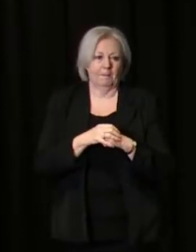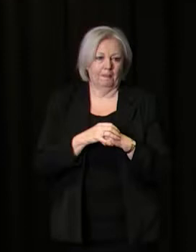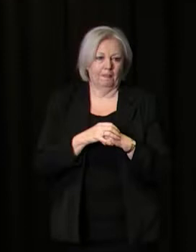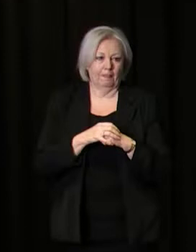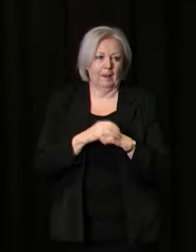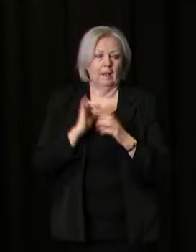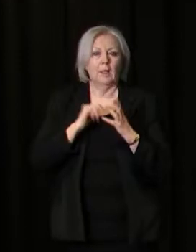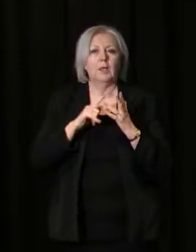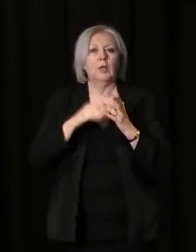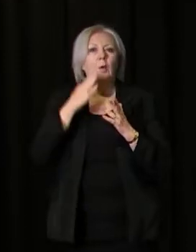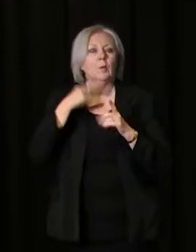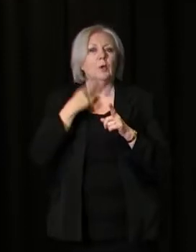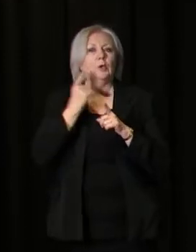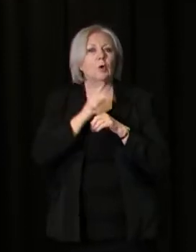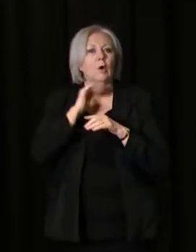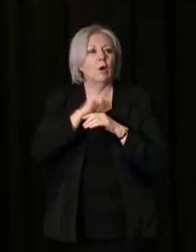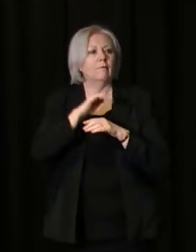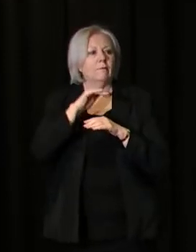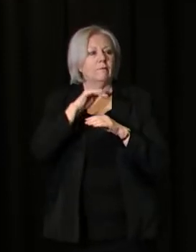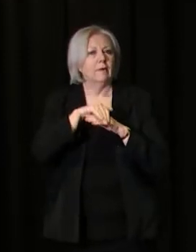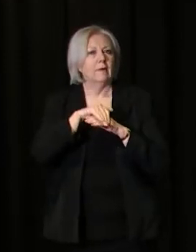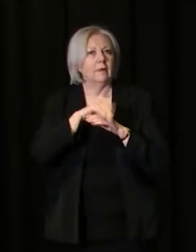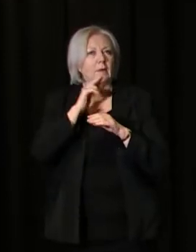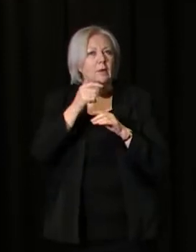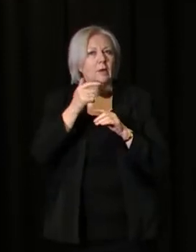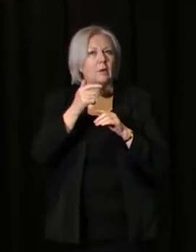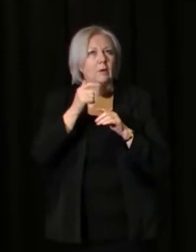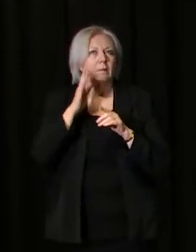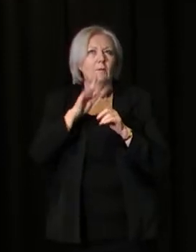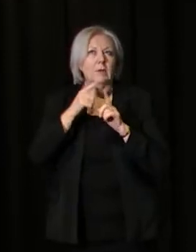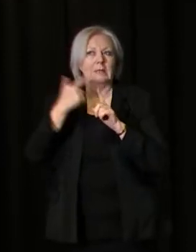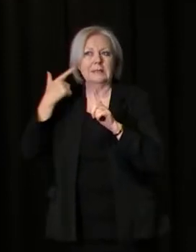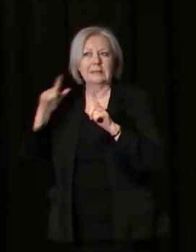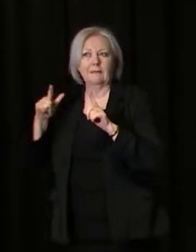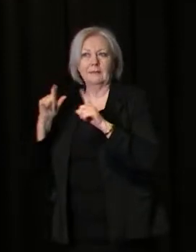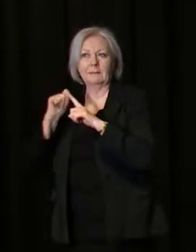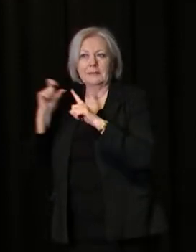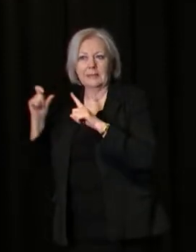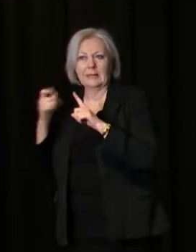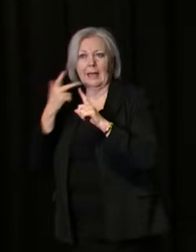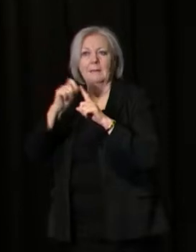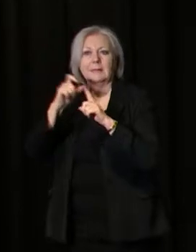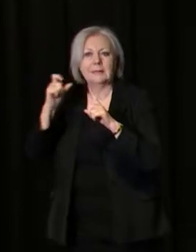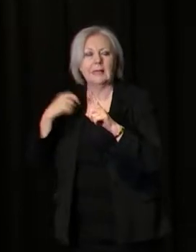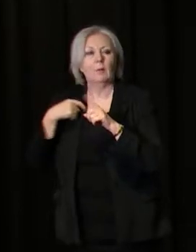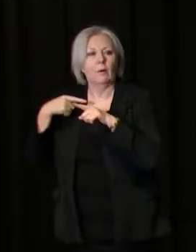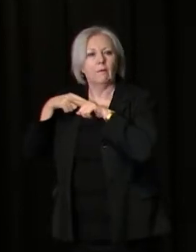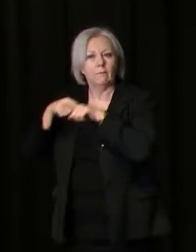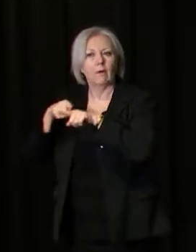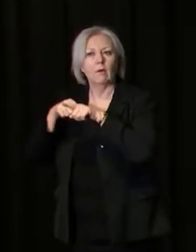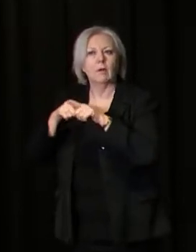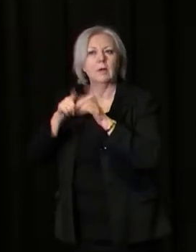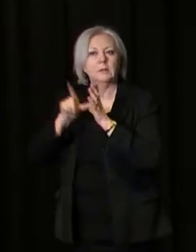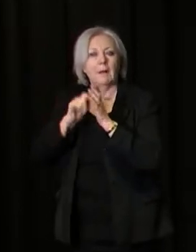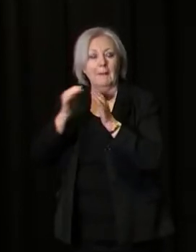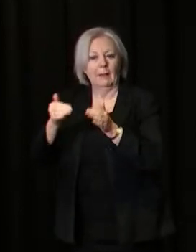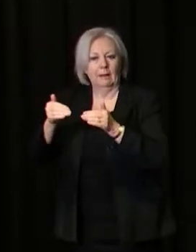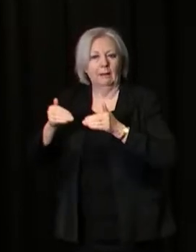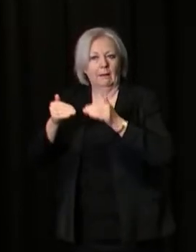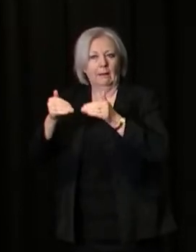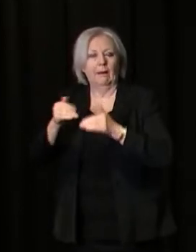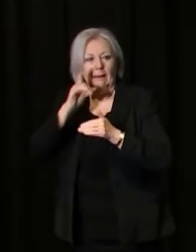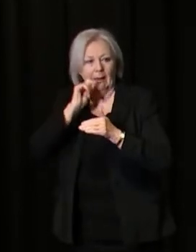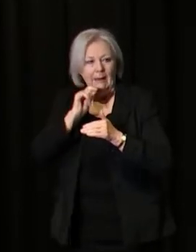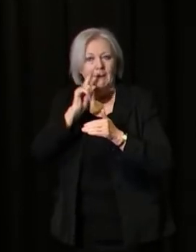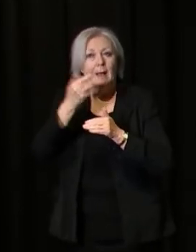date may not be as movable as 80 and 70 were, but if it happens before then the rule changes will happen before